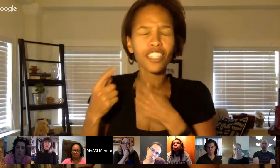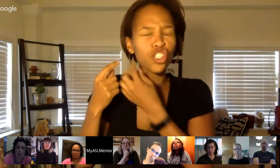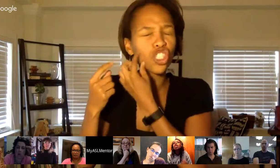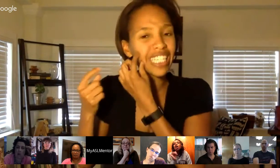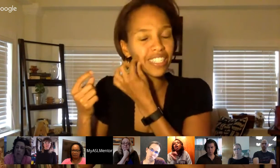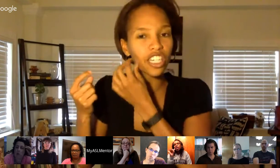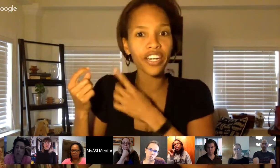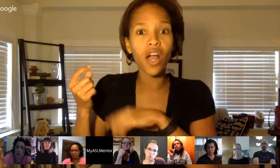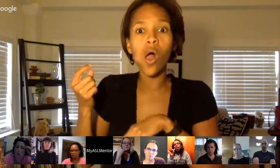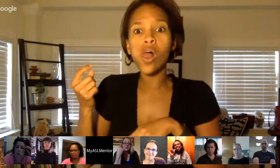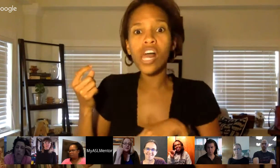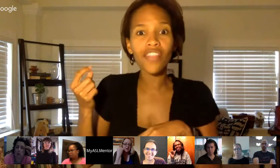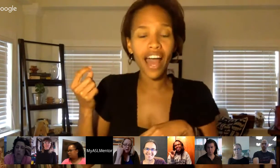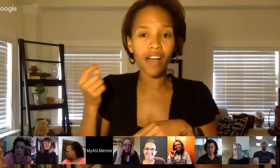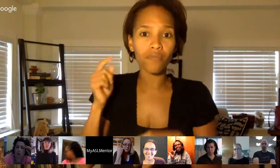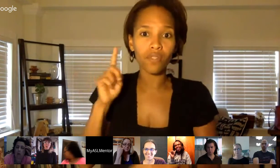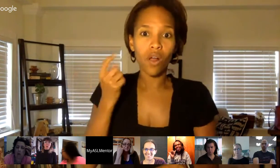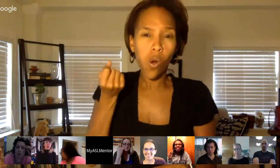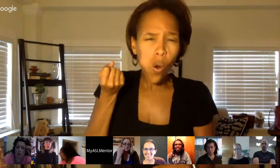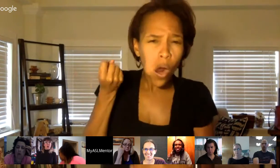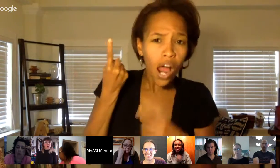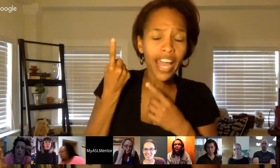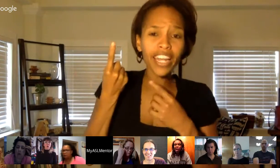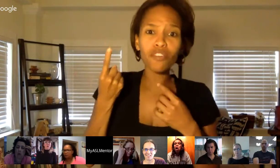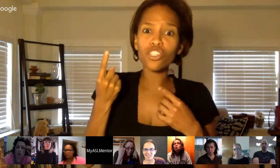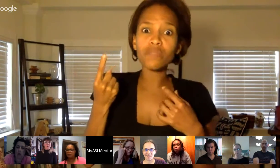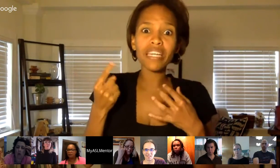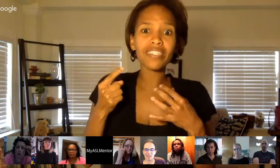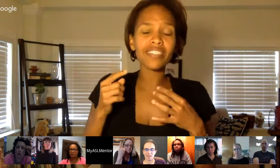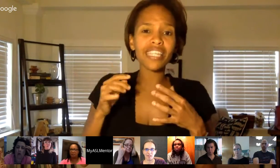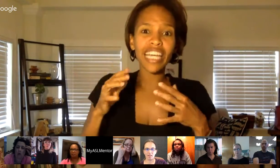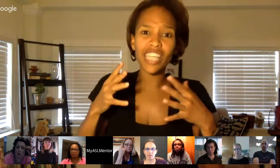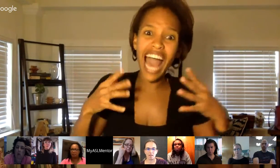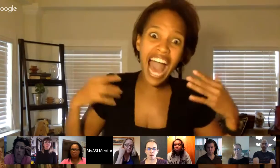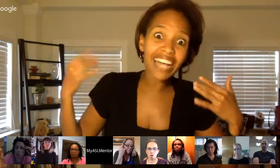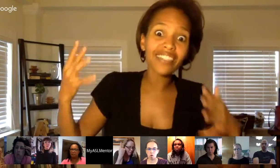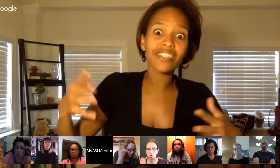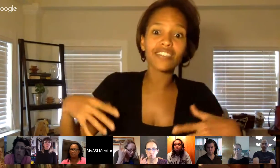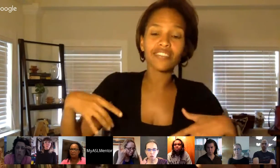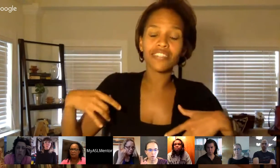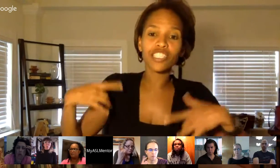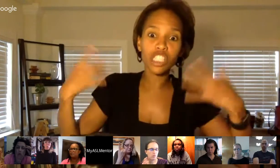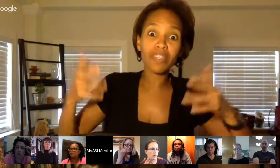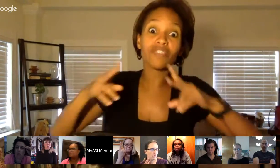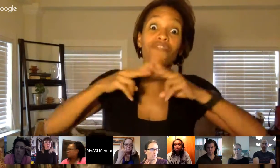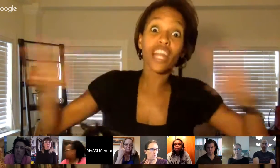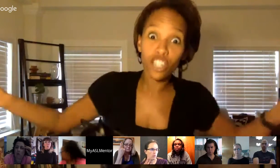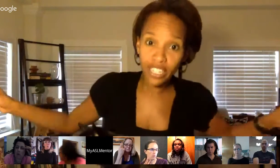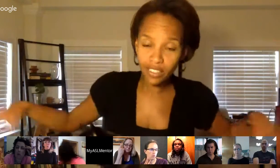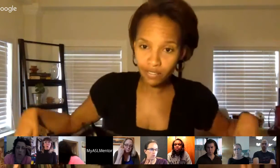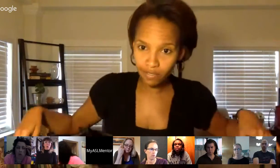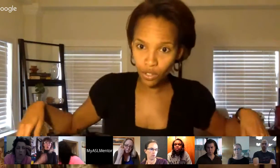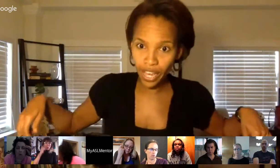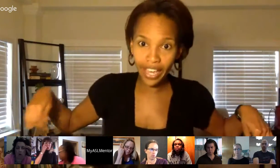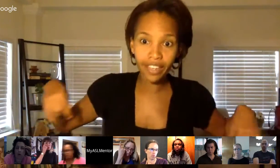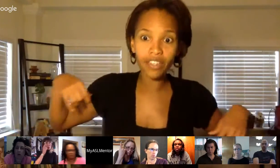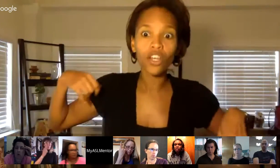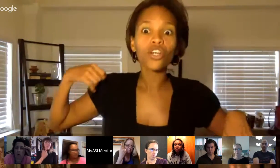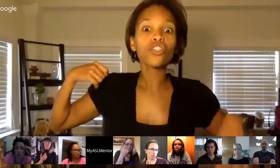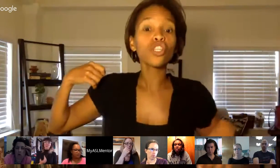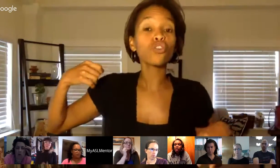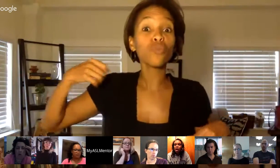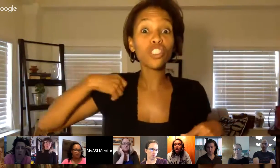mean, the cheek, sorry, like that. And it just means, it just means very,